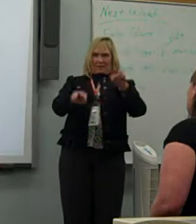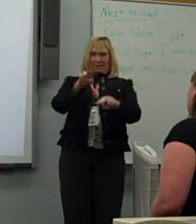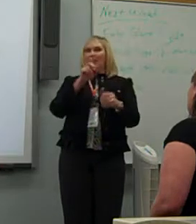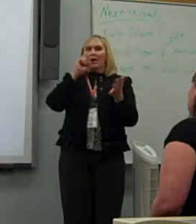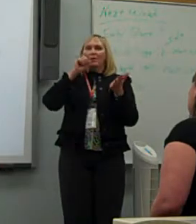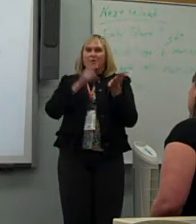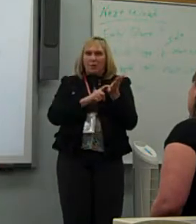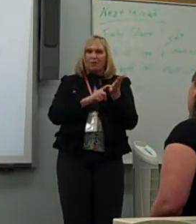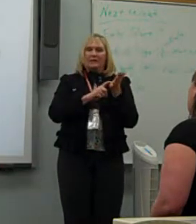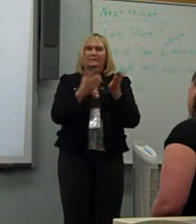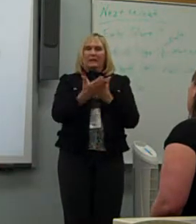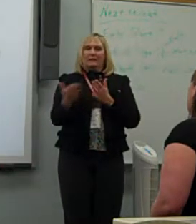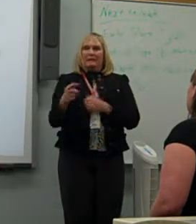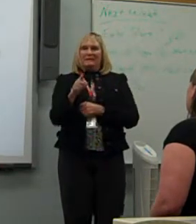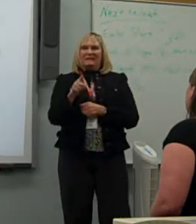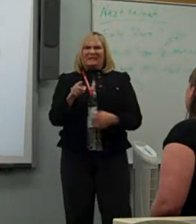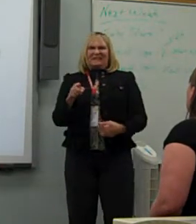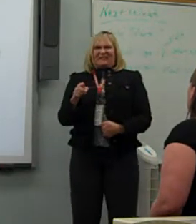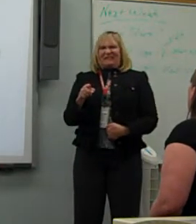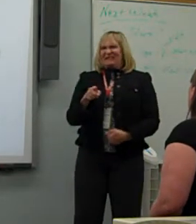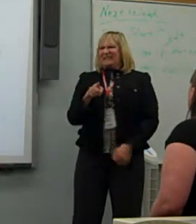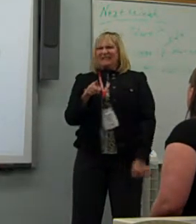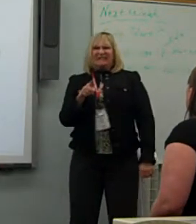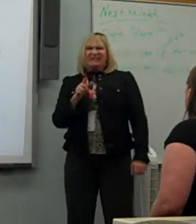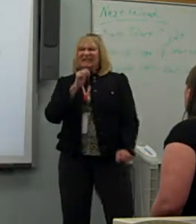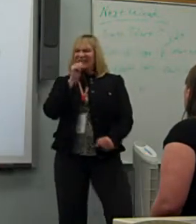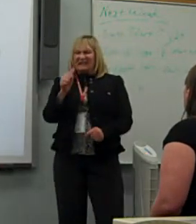able to understand and analyze this deaf consumer's language?